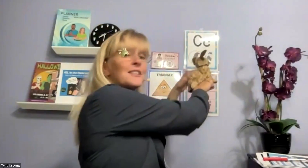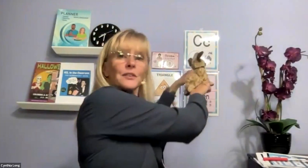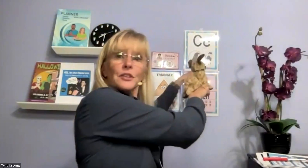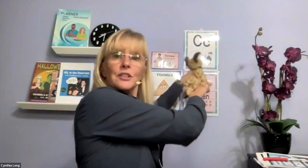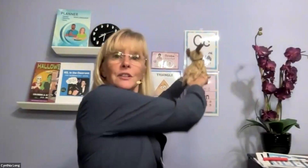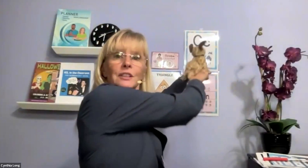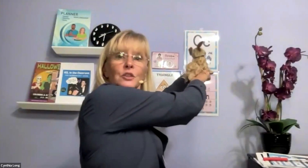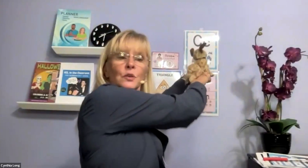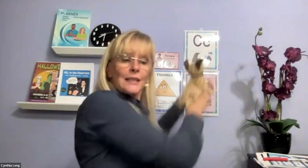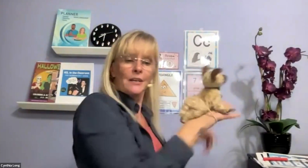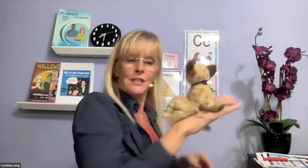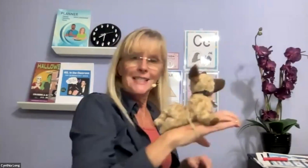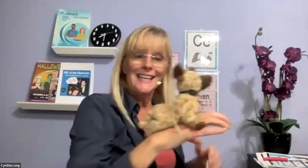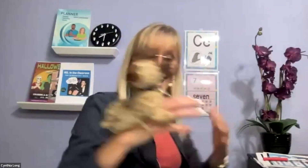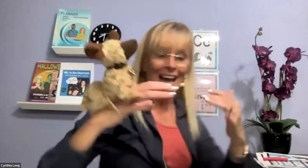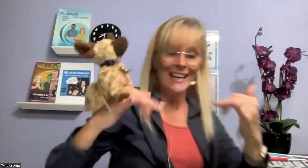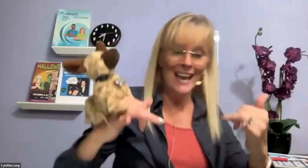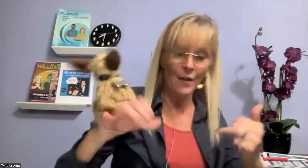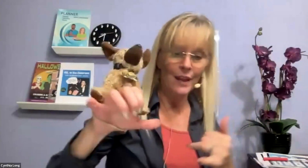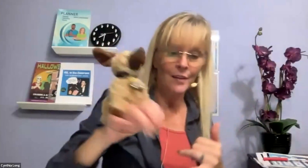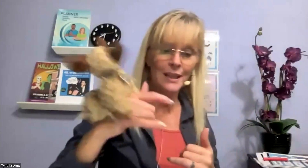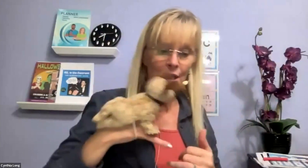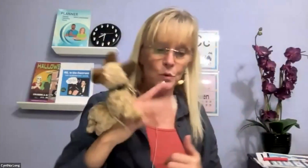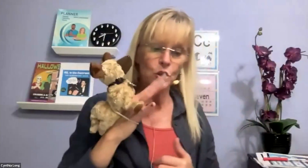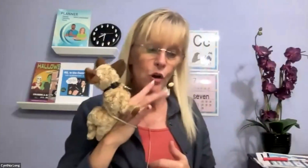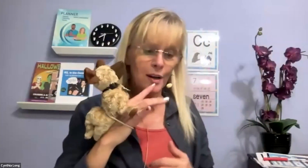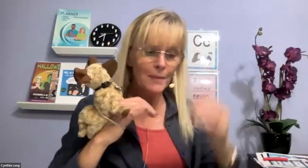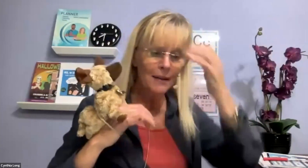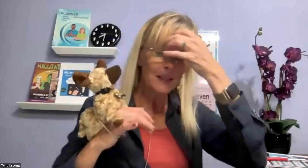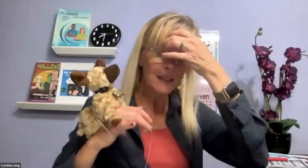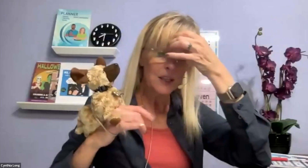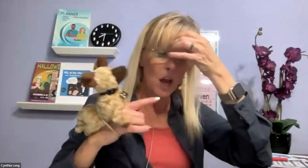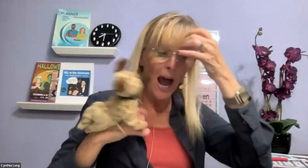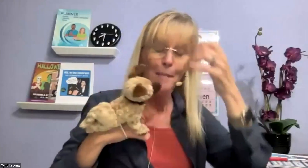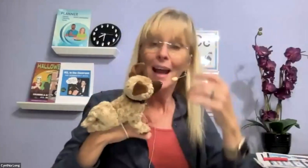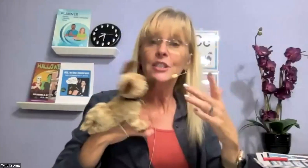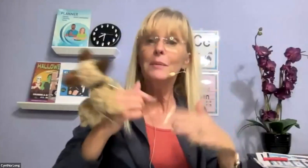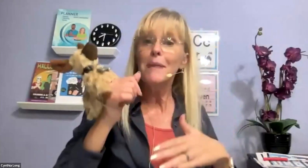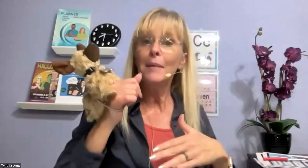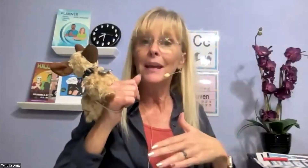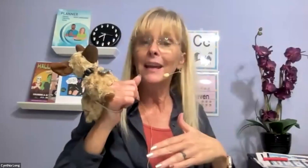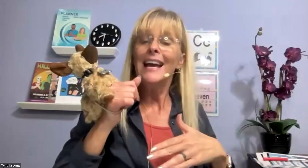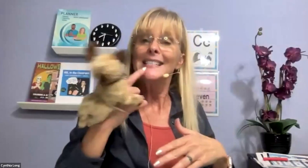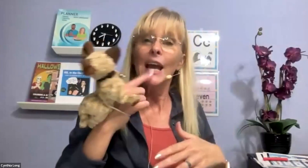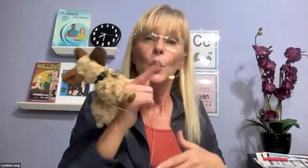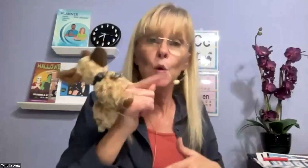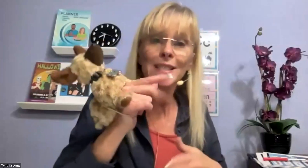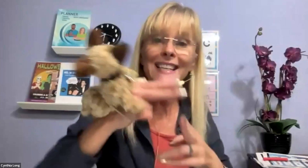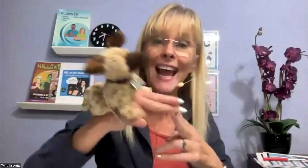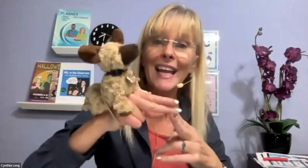going to do the letter C. Now, the other things when you're talking about this, I'm actually maybe say whose